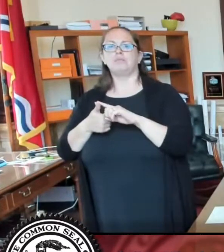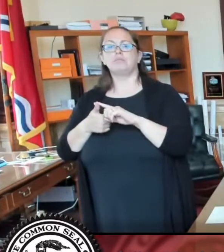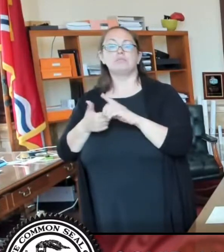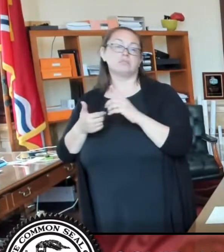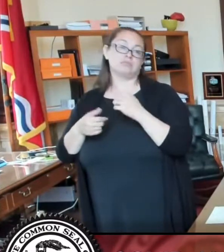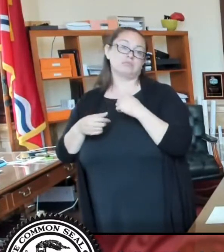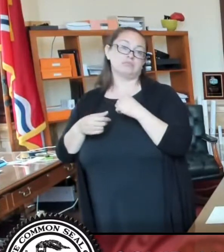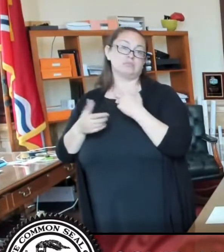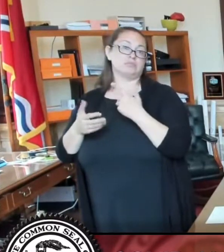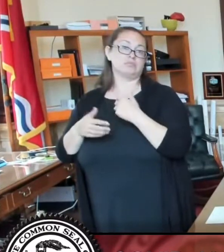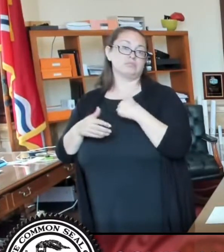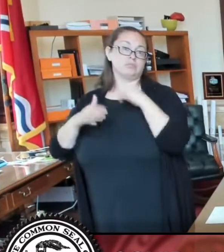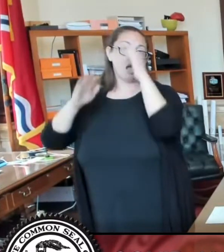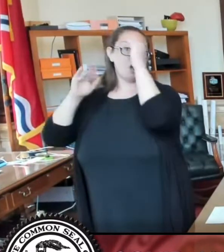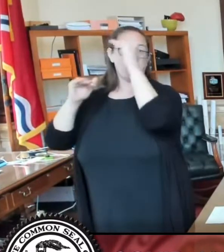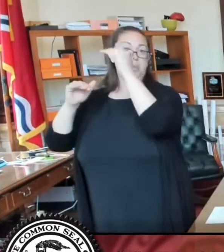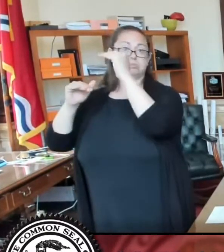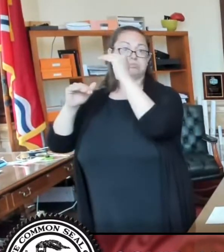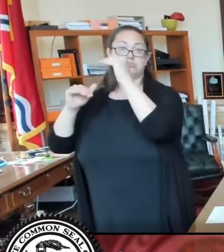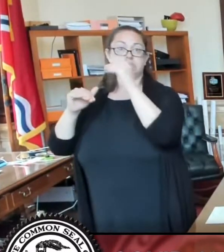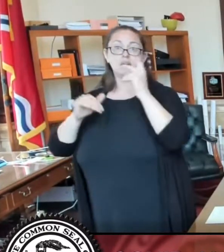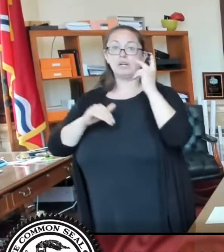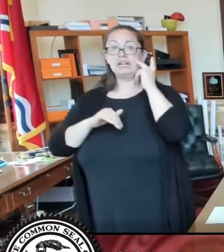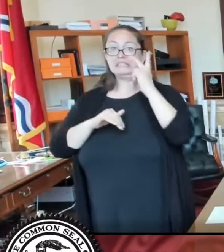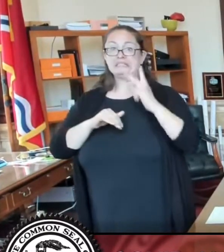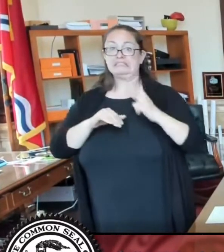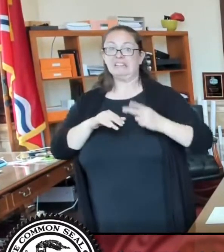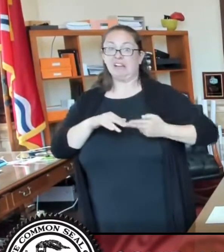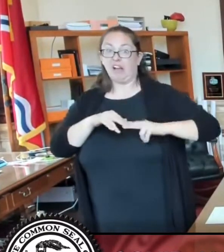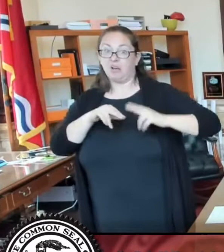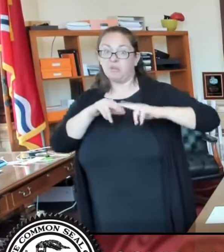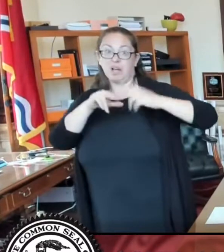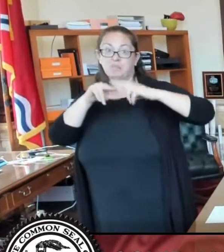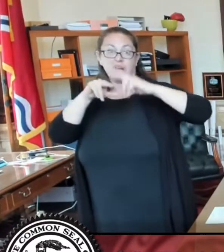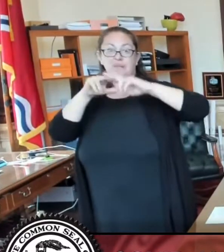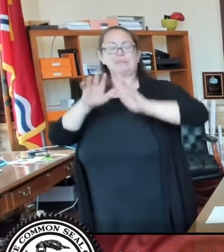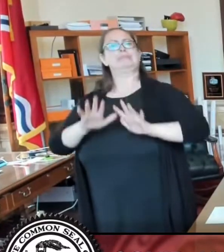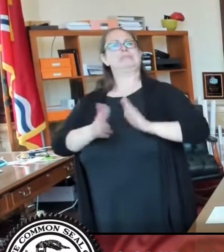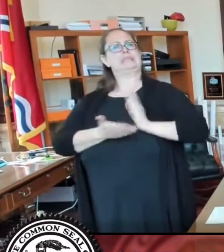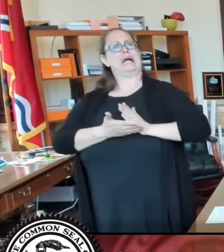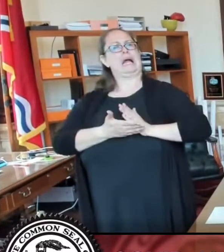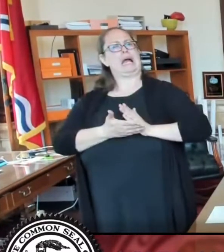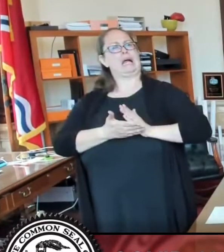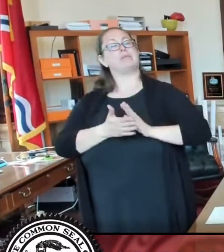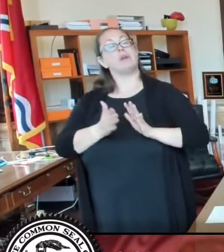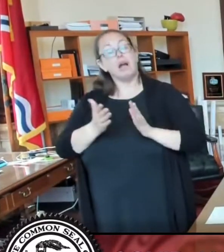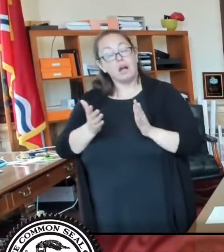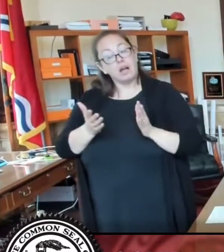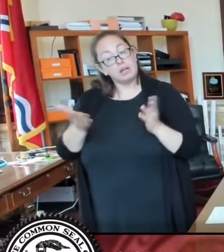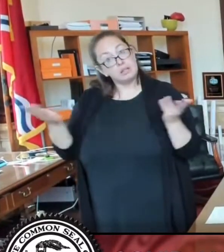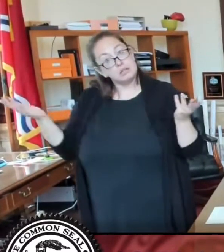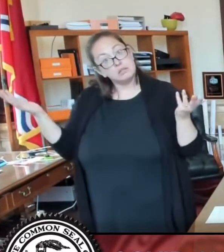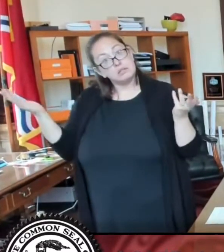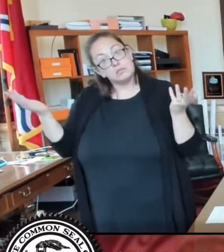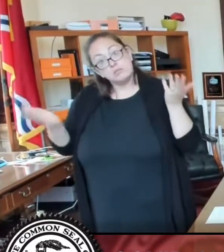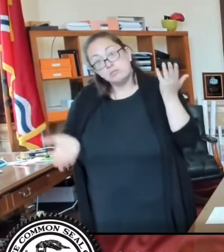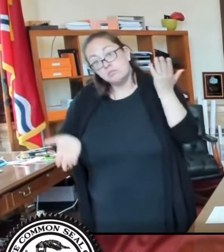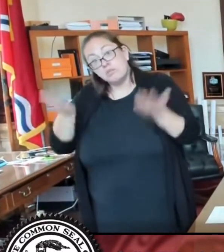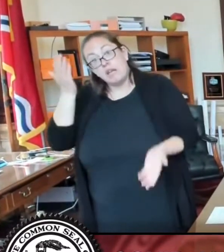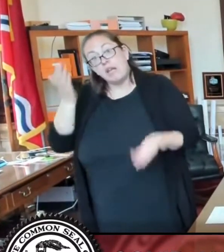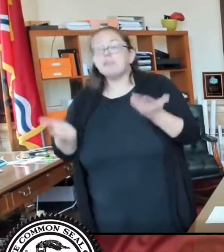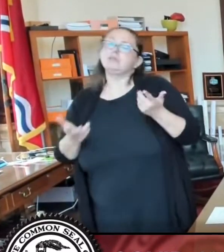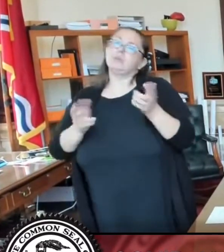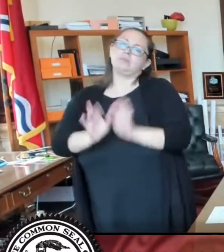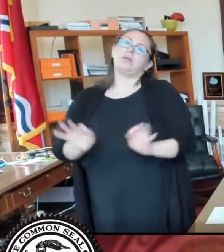hopeful that we don't continue to see this slight uptick, but we may, and that makes it even all the more important for you